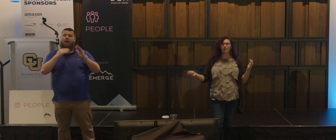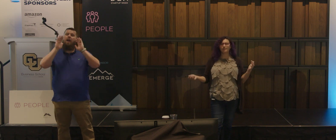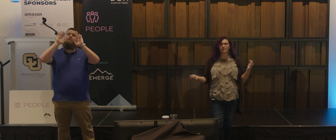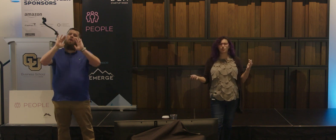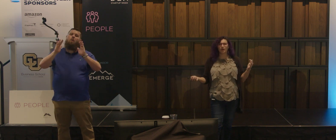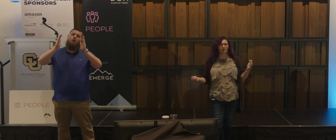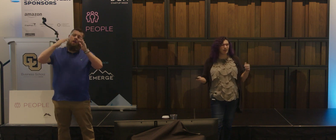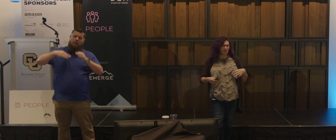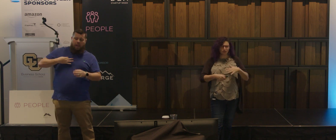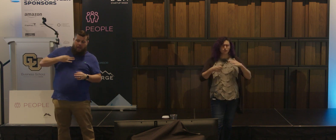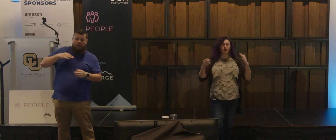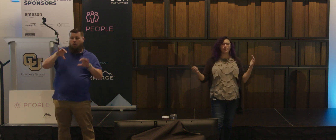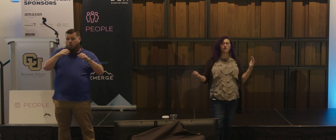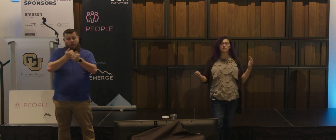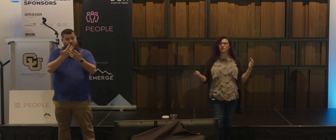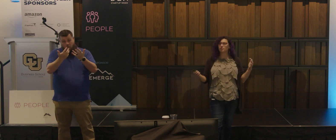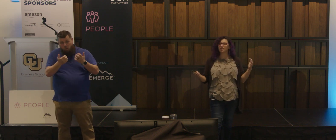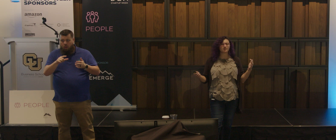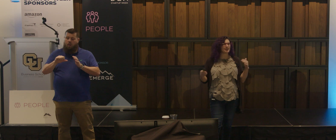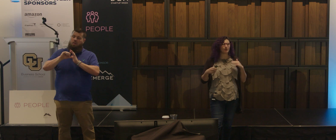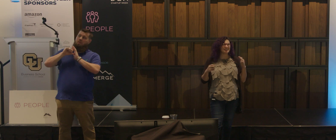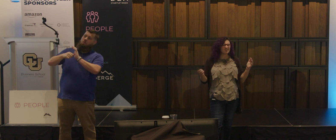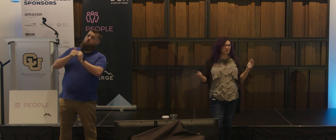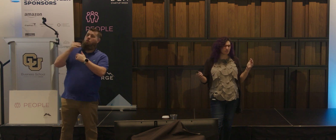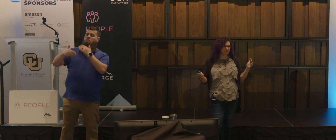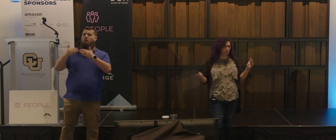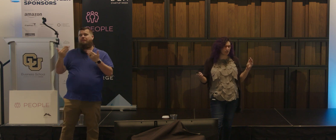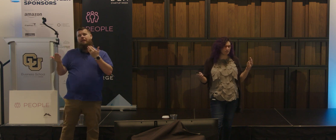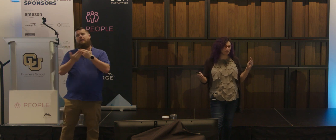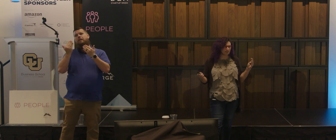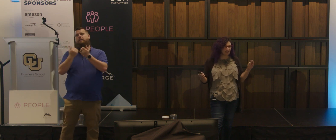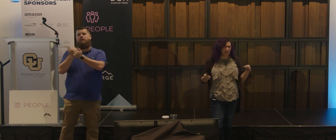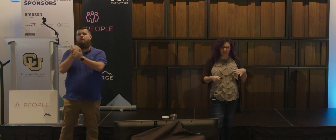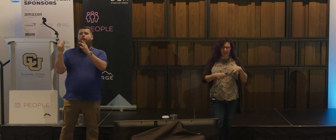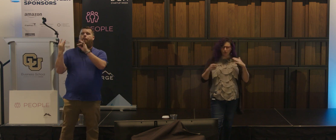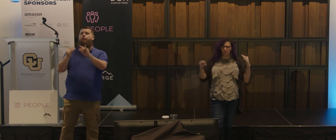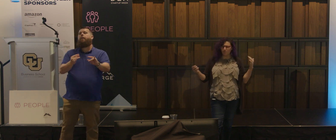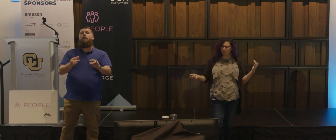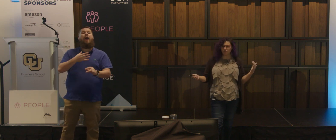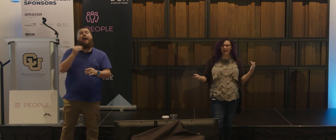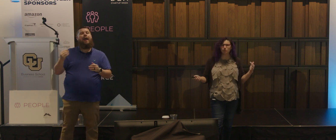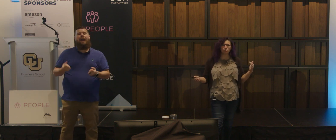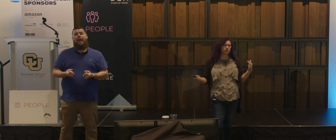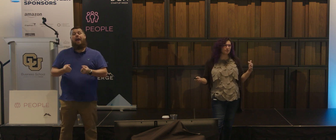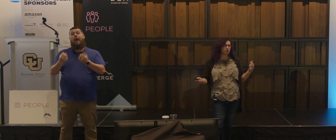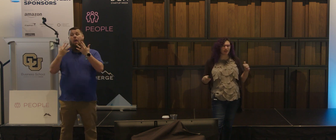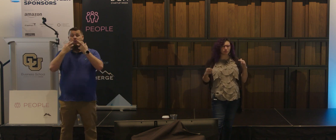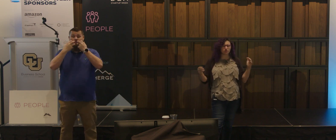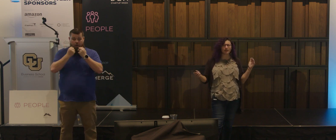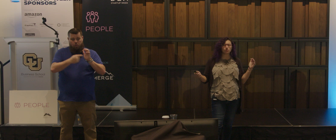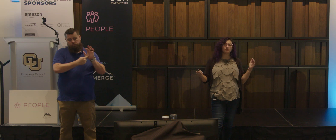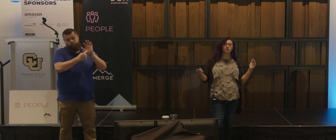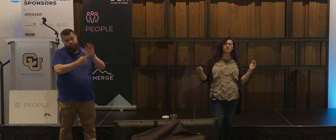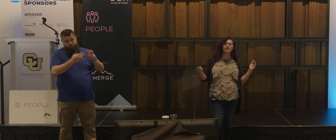do all of the things you want. They're so impressed with your process and how easy everything was and how much value you demonstrated,